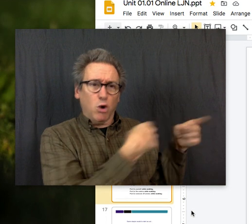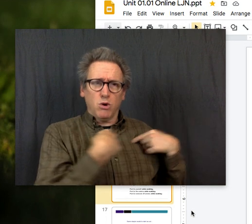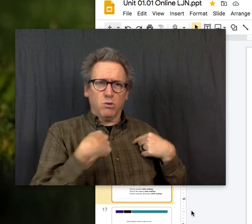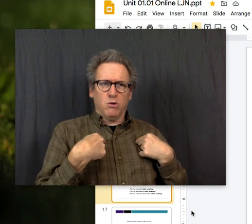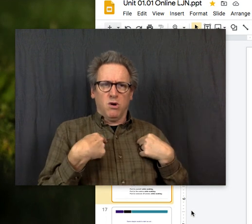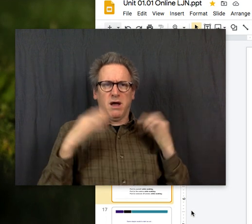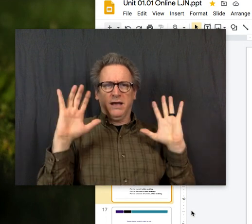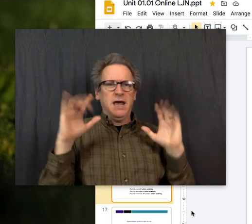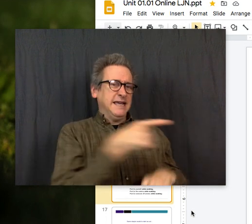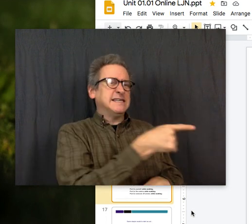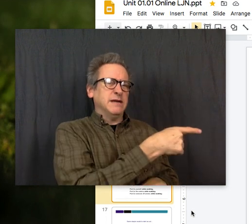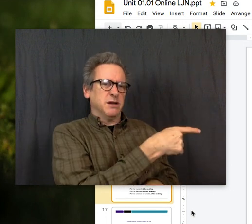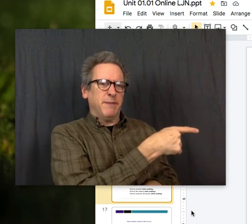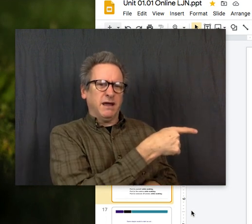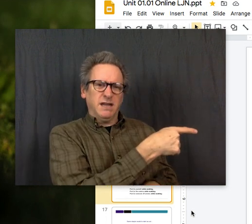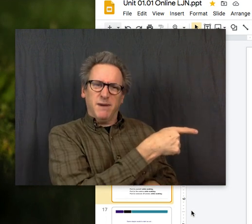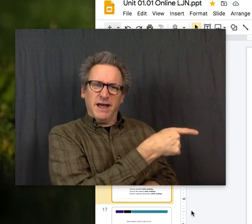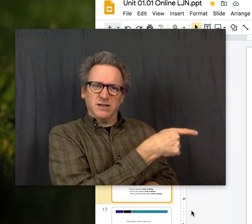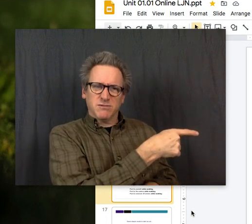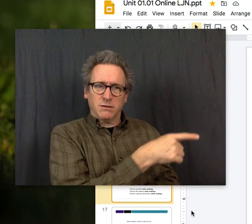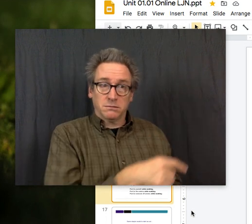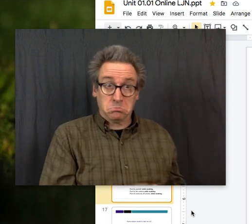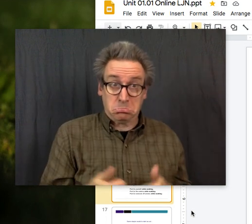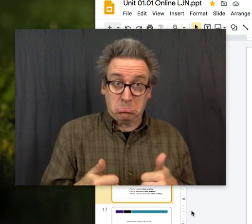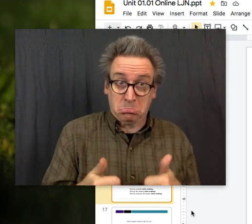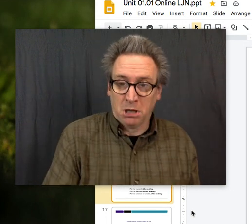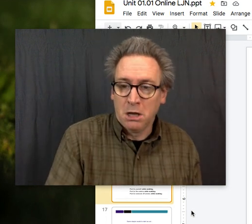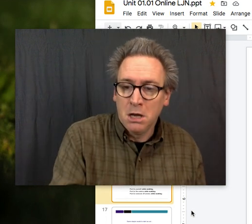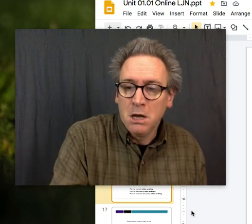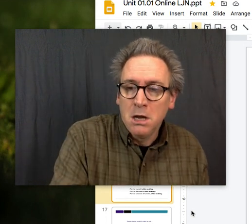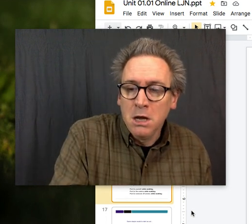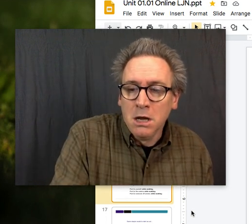Oh, no. He said he was going to pay. He's buying this round.